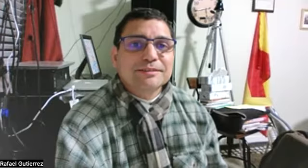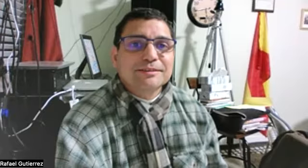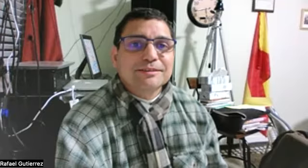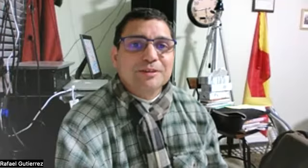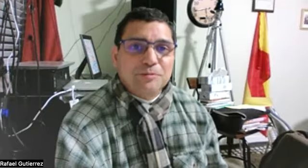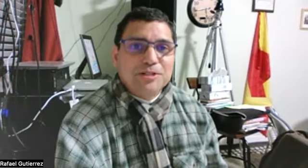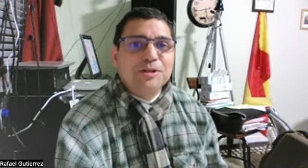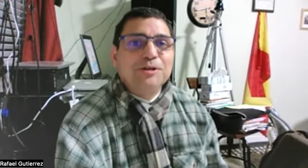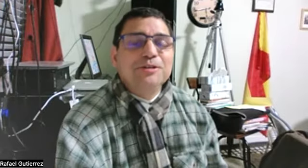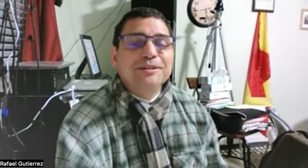Number two.